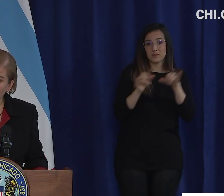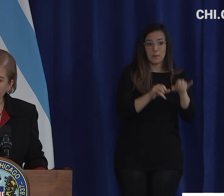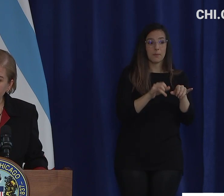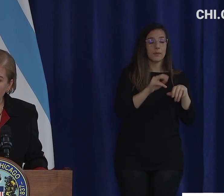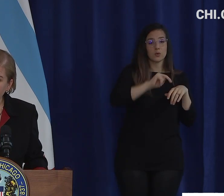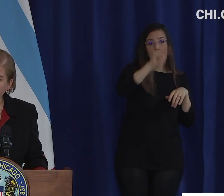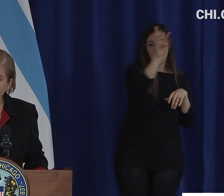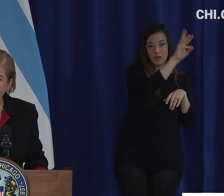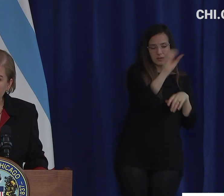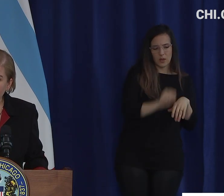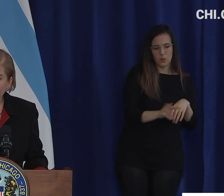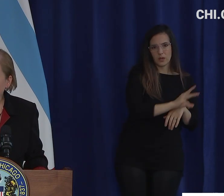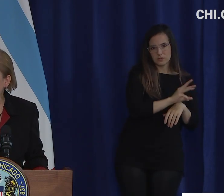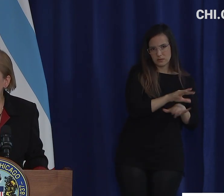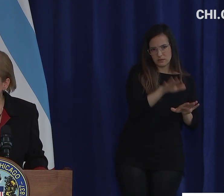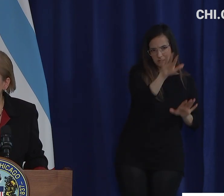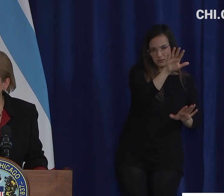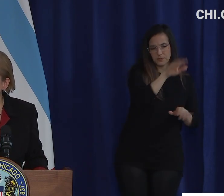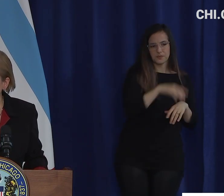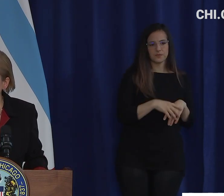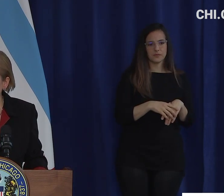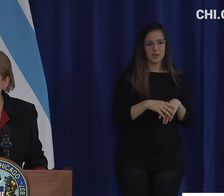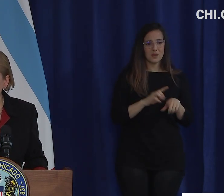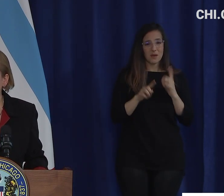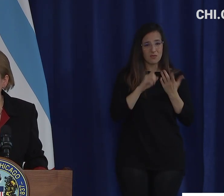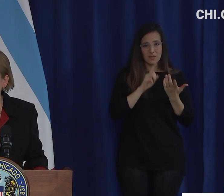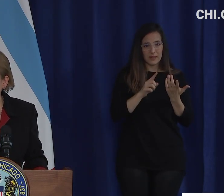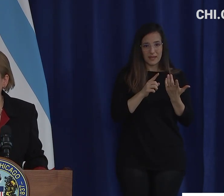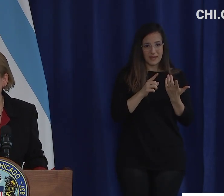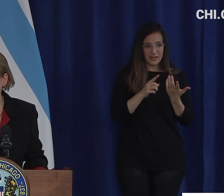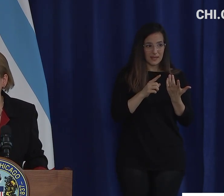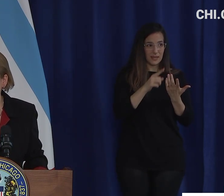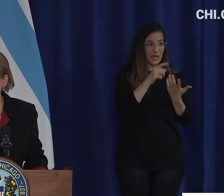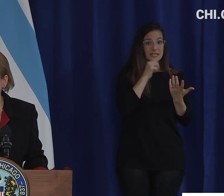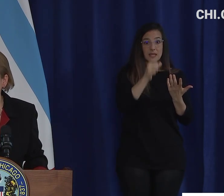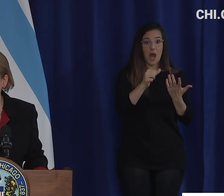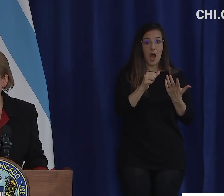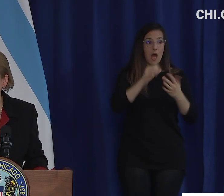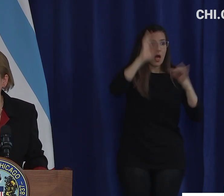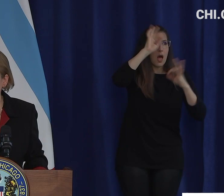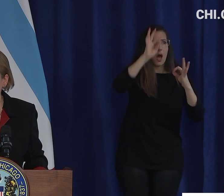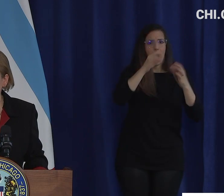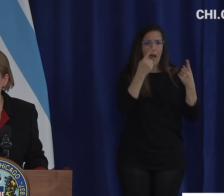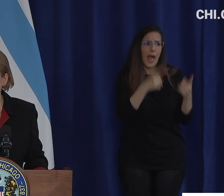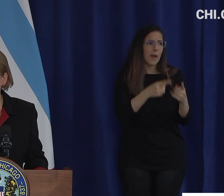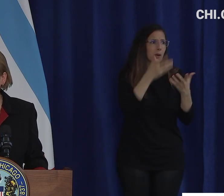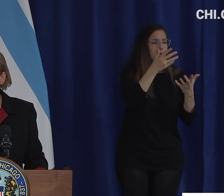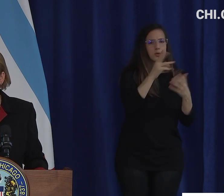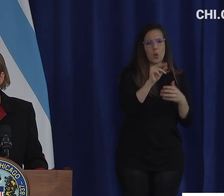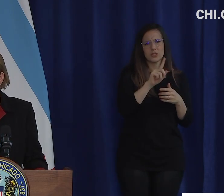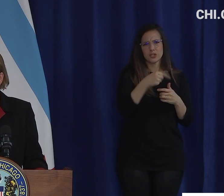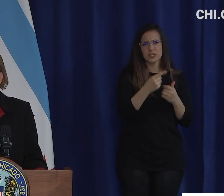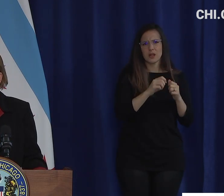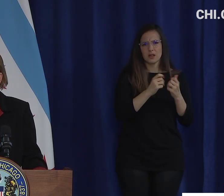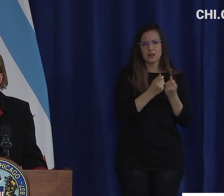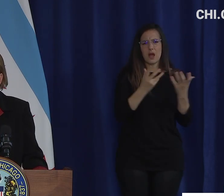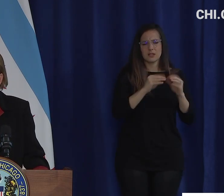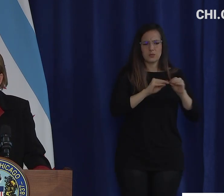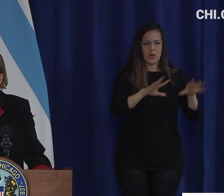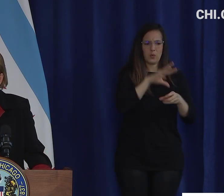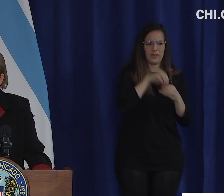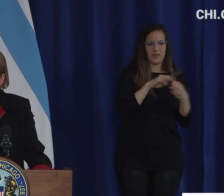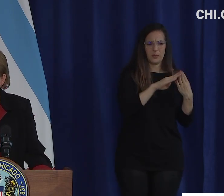and the southwest sides. But it's not a mystery what's going on there. There's just a lot of spread right now in the community. From Kelly Bauer at Block